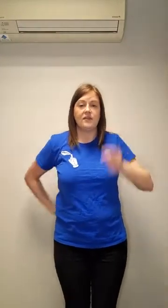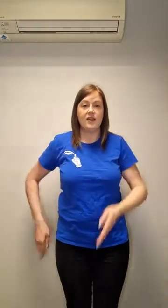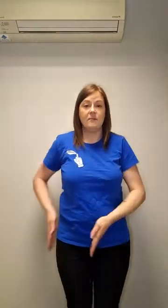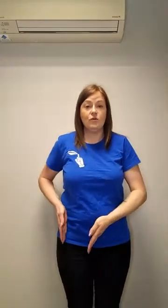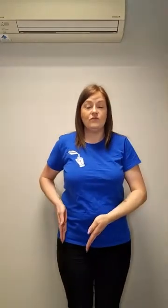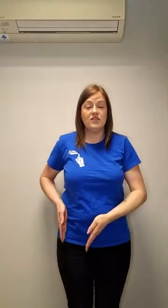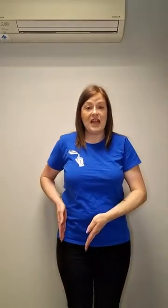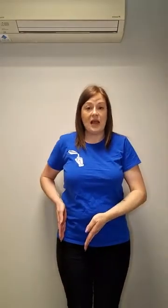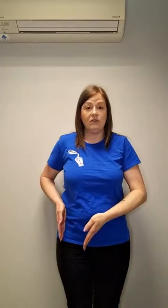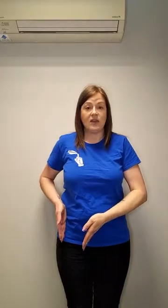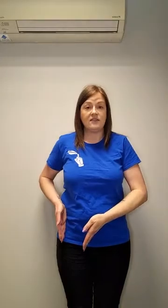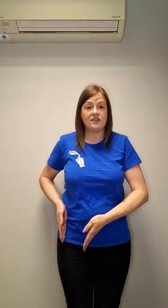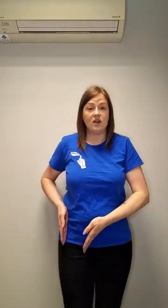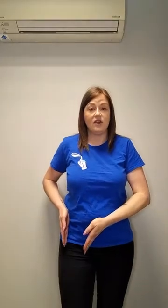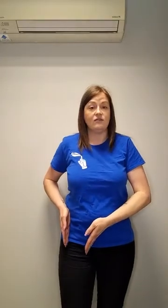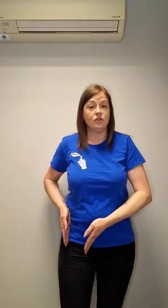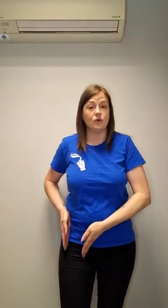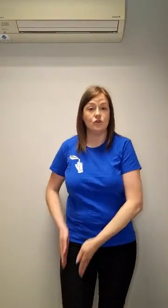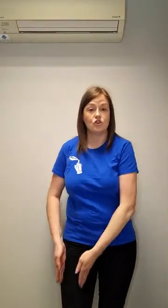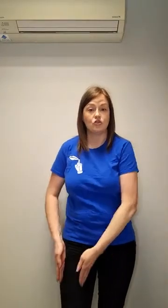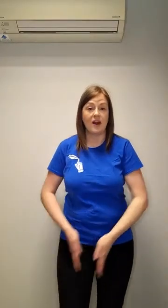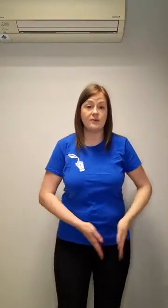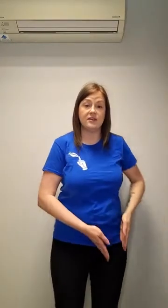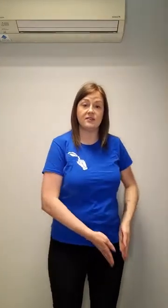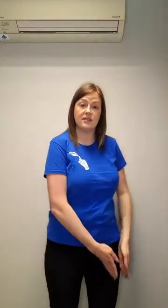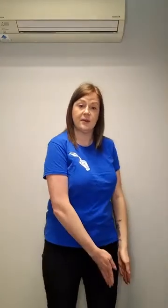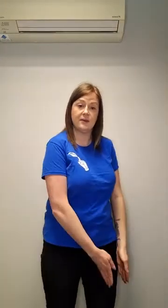They can move down, like in the sign for trousers.